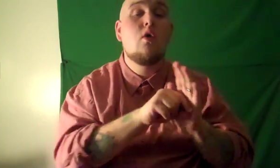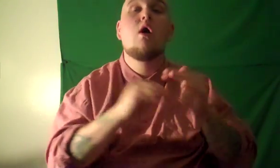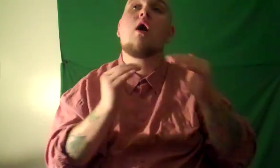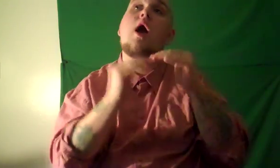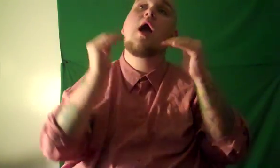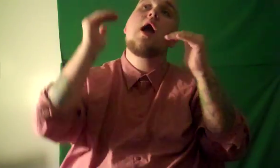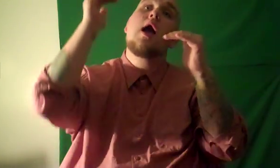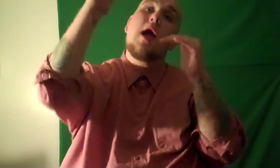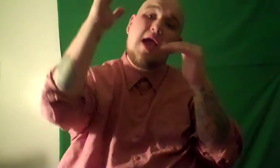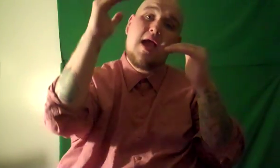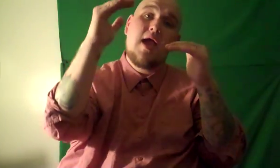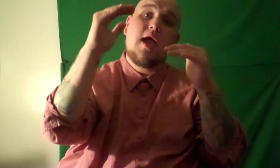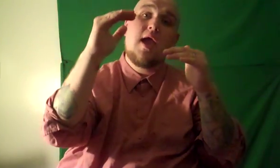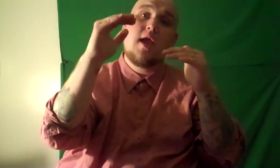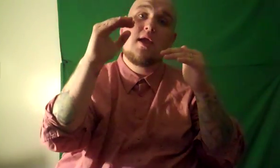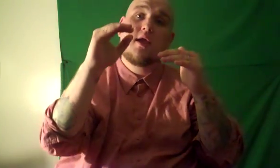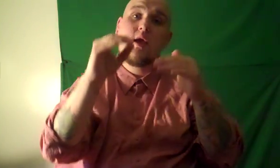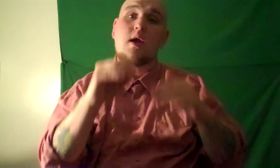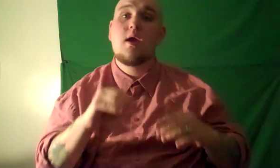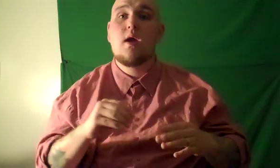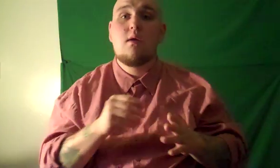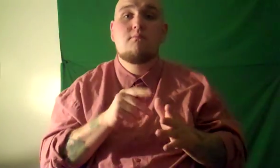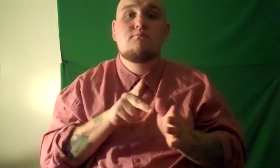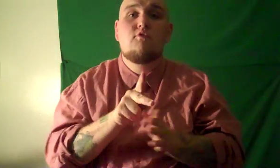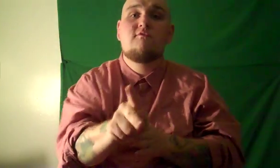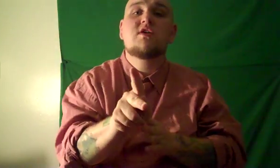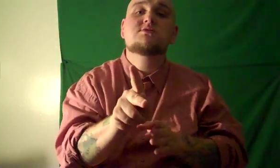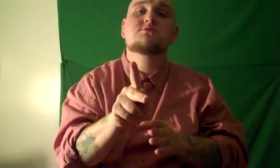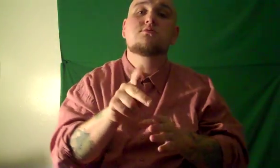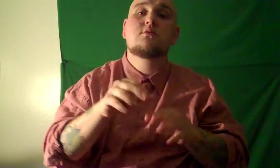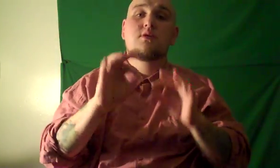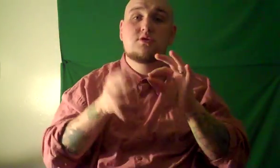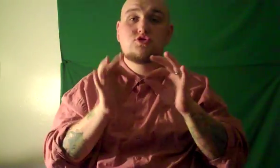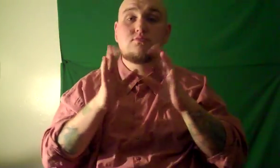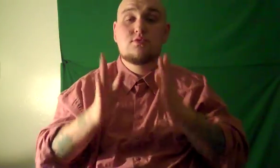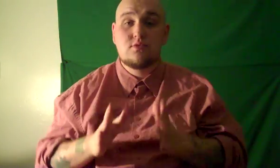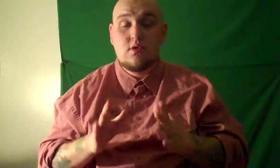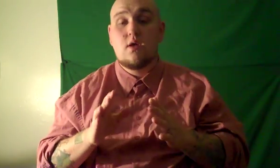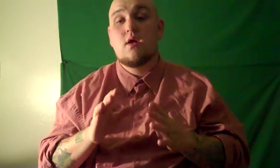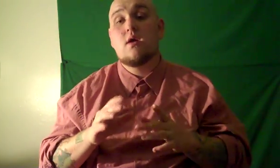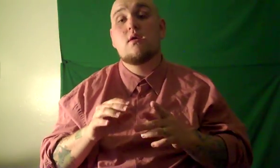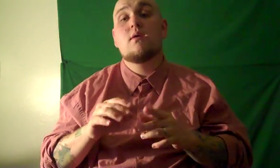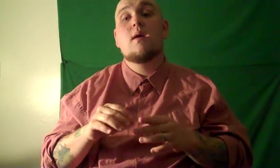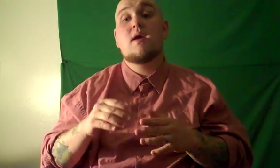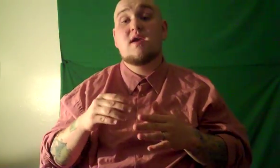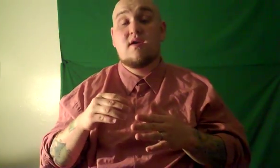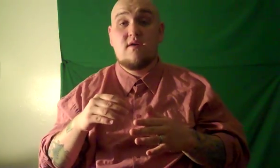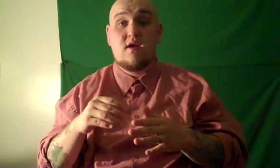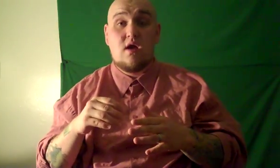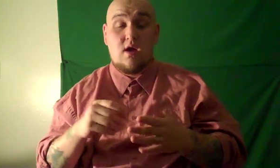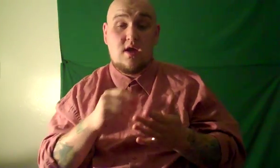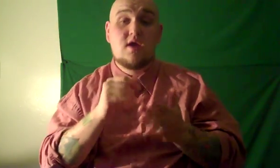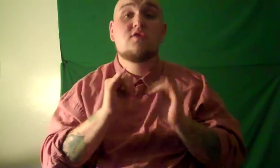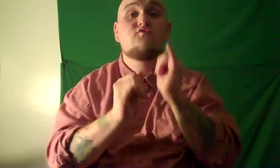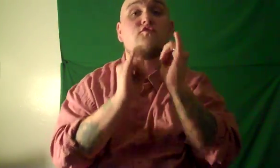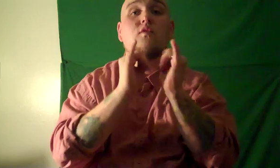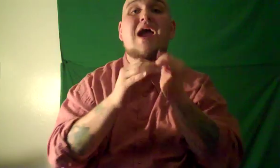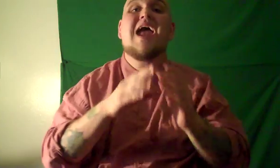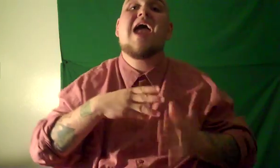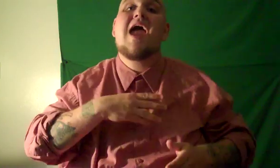range of professional interpreter on both the interview and the performance portions of the test. So you're not scoring